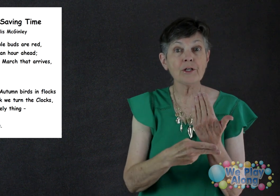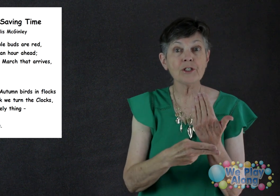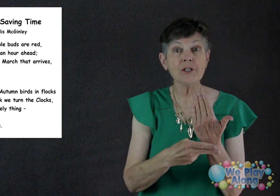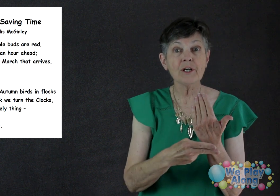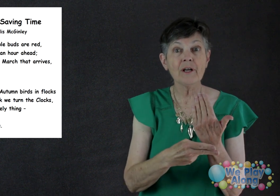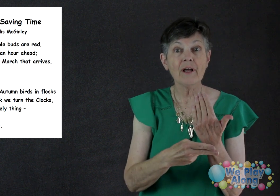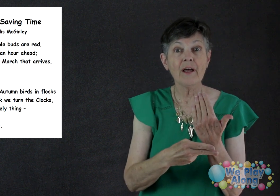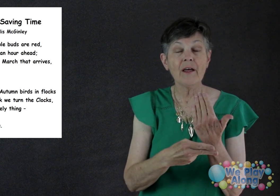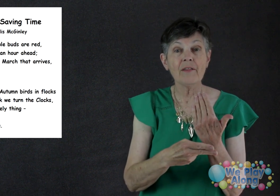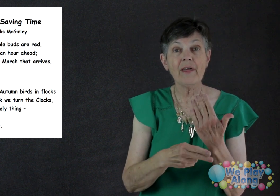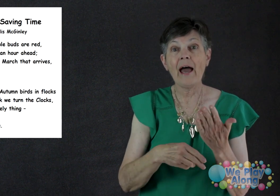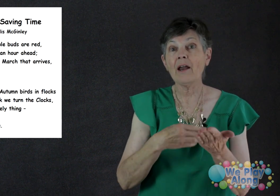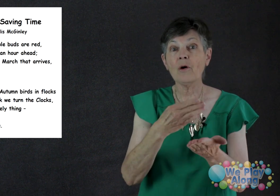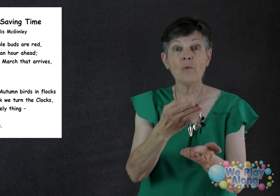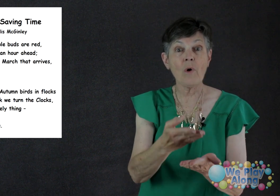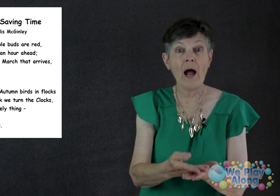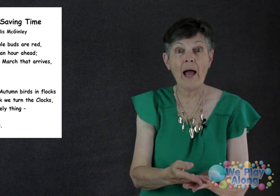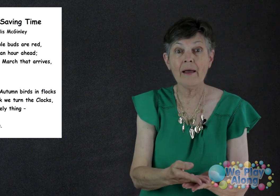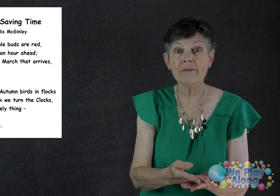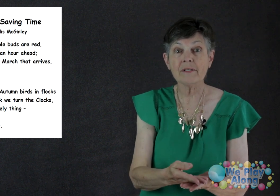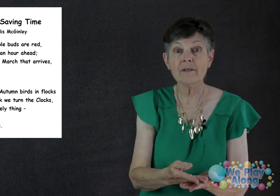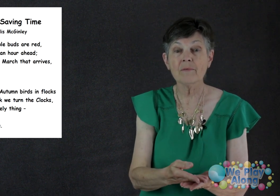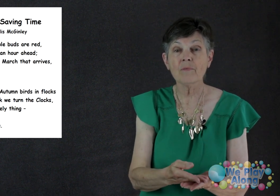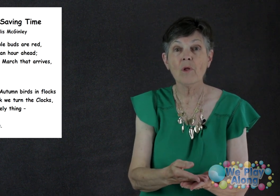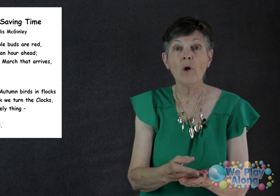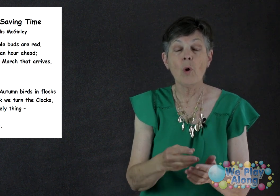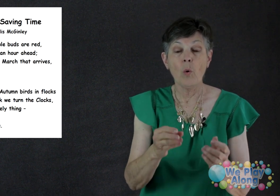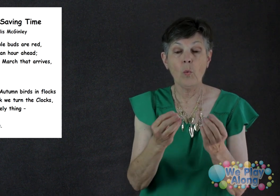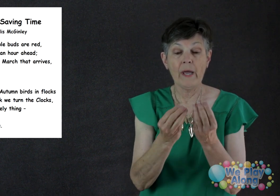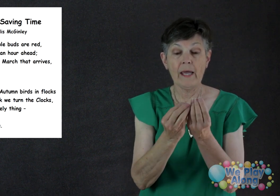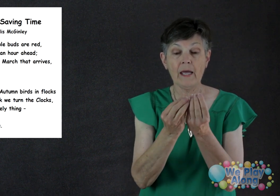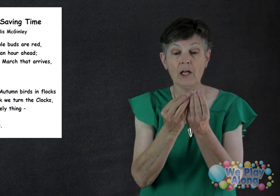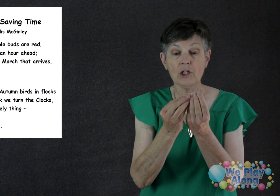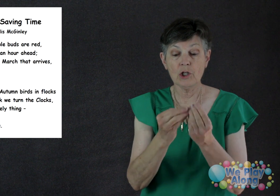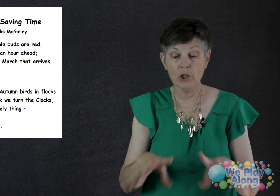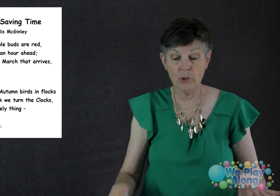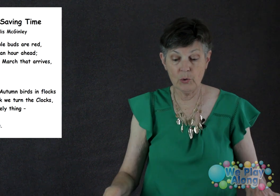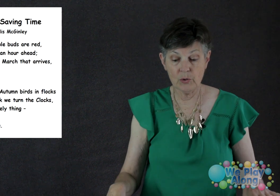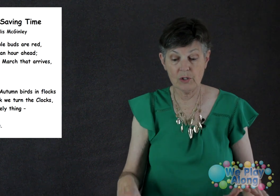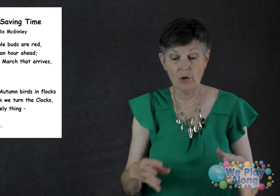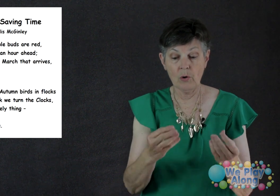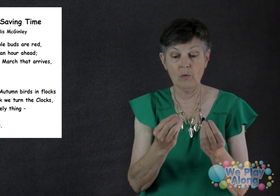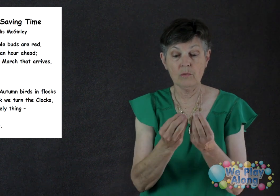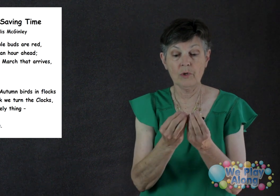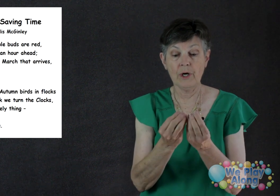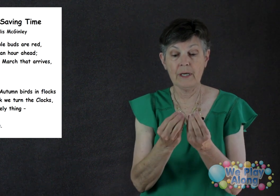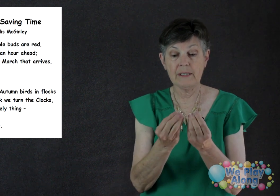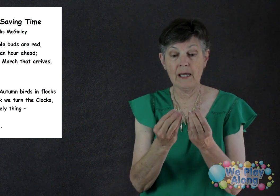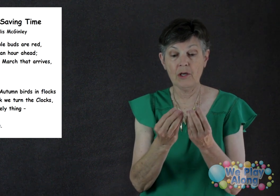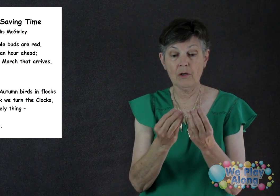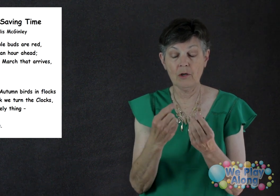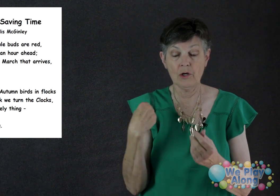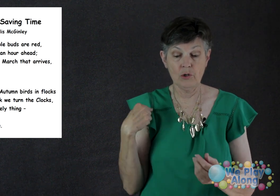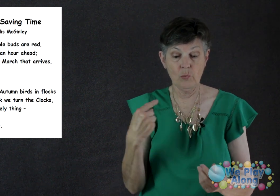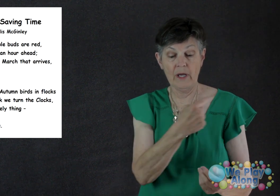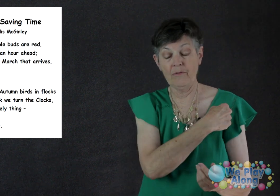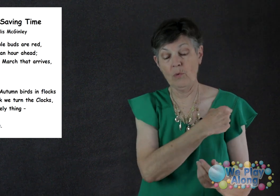March that arrives, we lose. So you're going to take, you can do we if you want